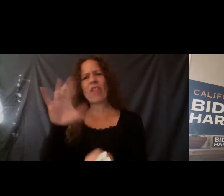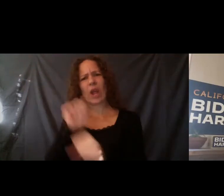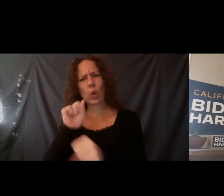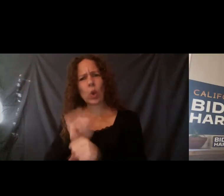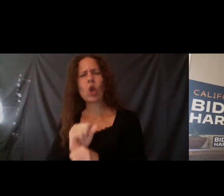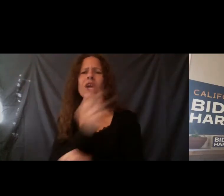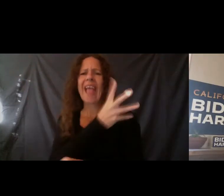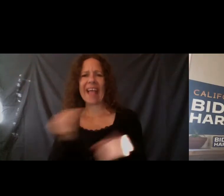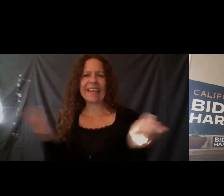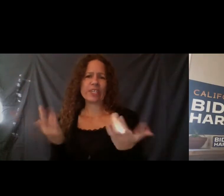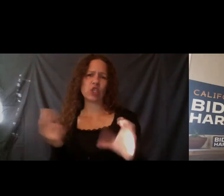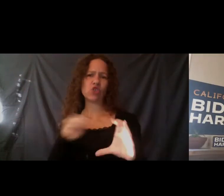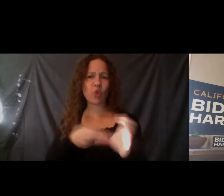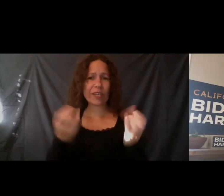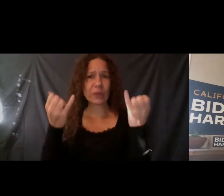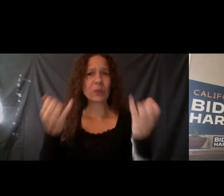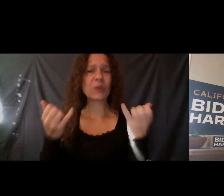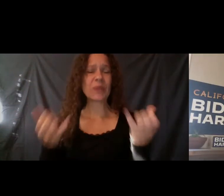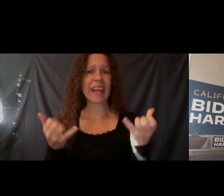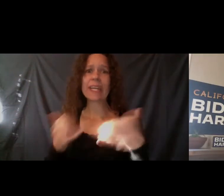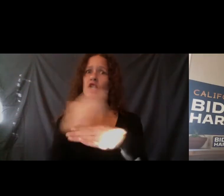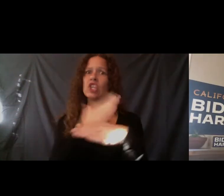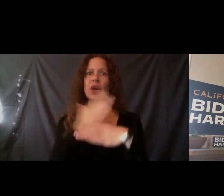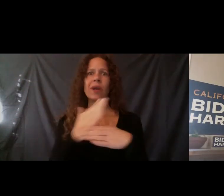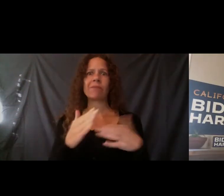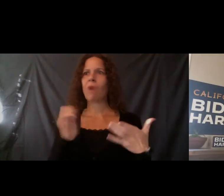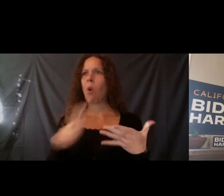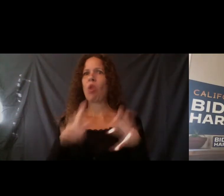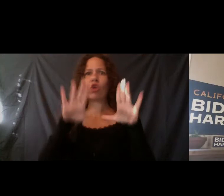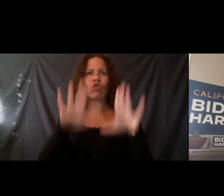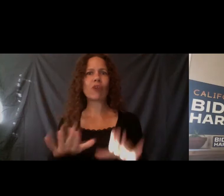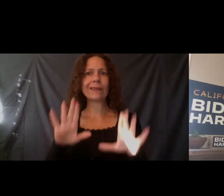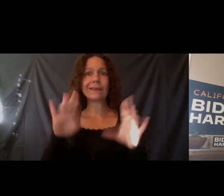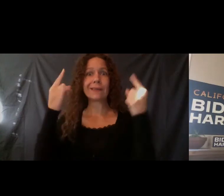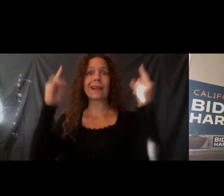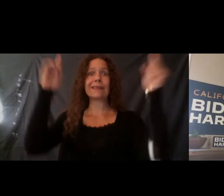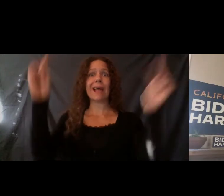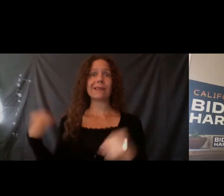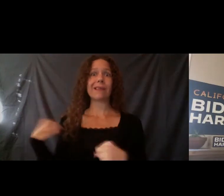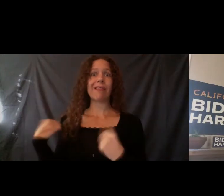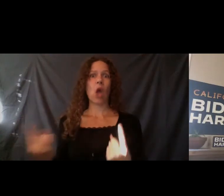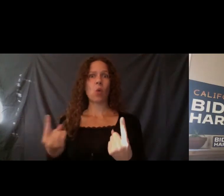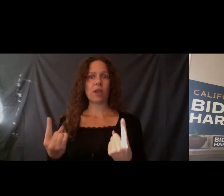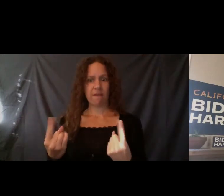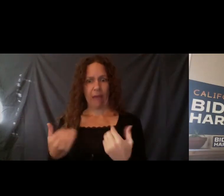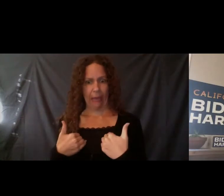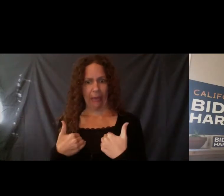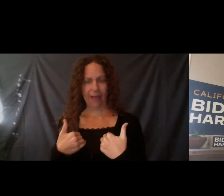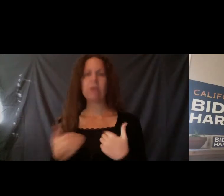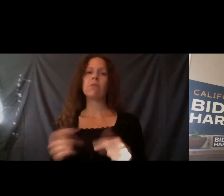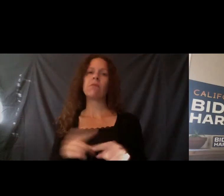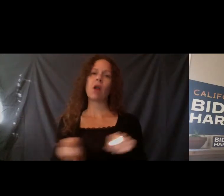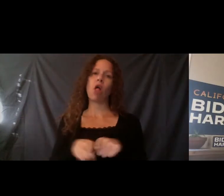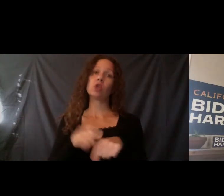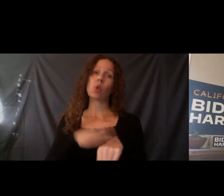today, sharing with us all the great success that we've had, but also calling on us to do more, be more